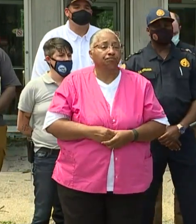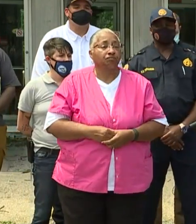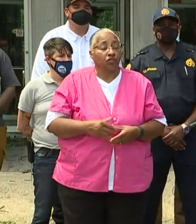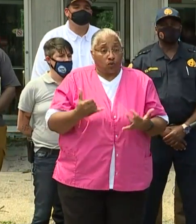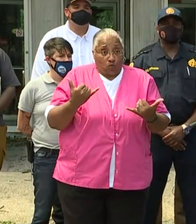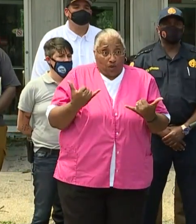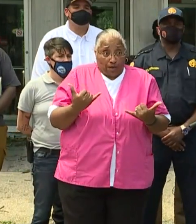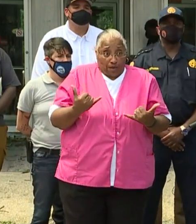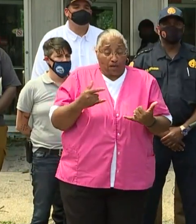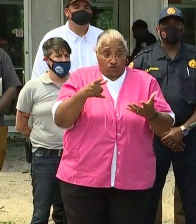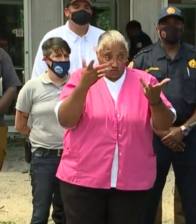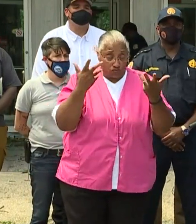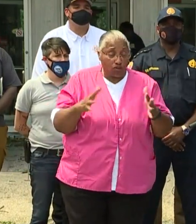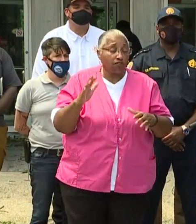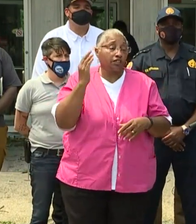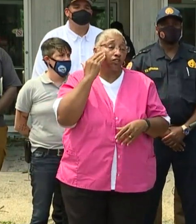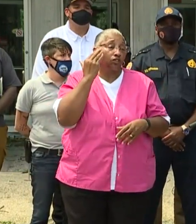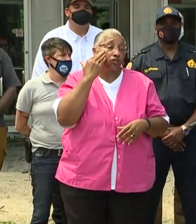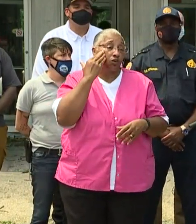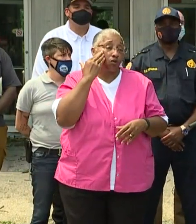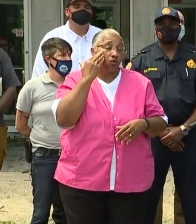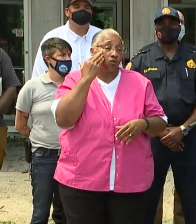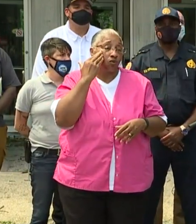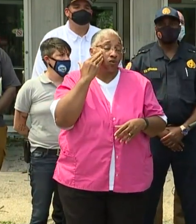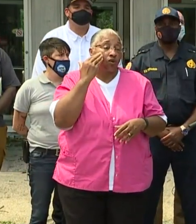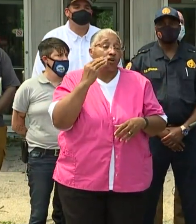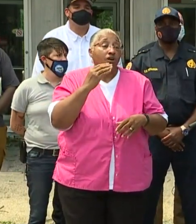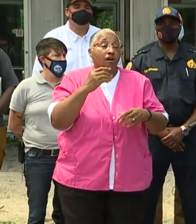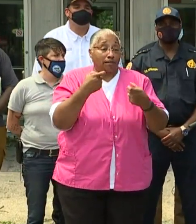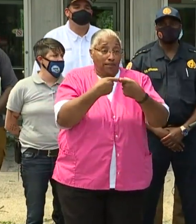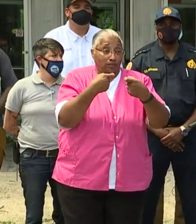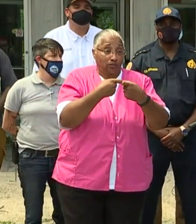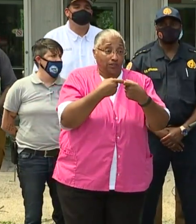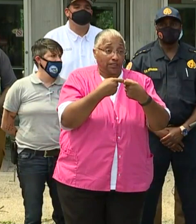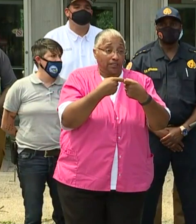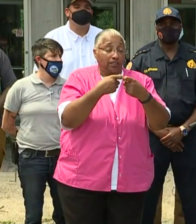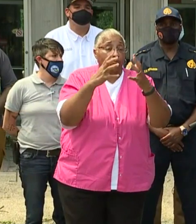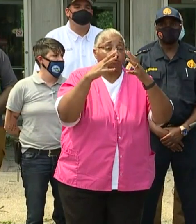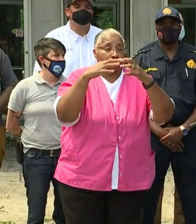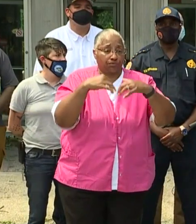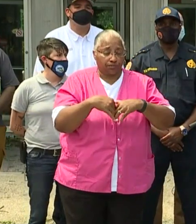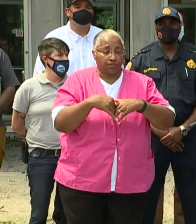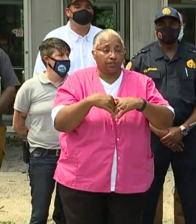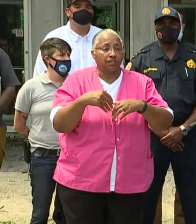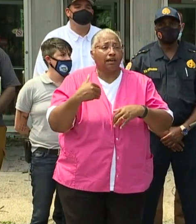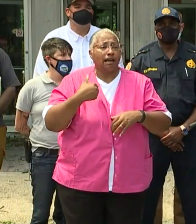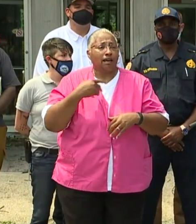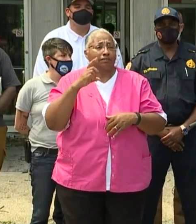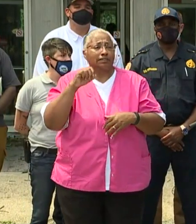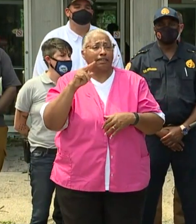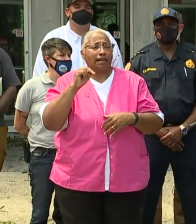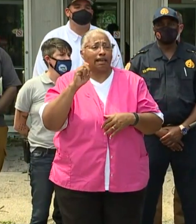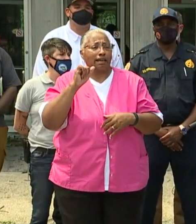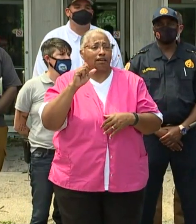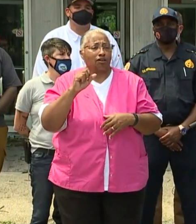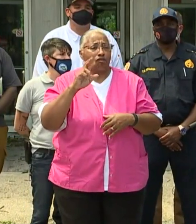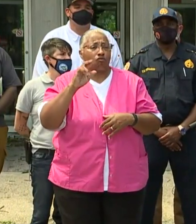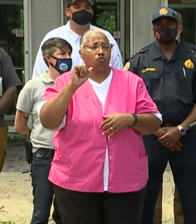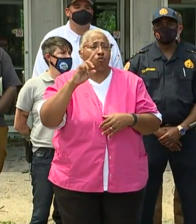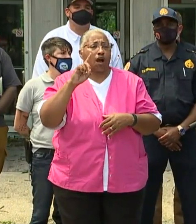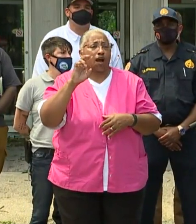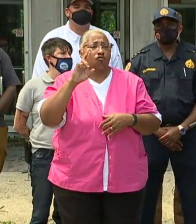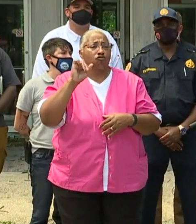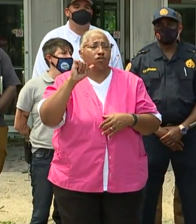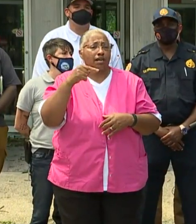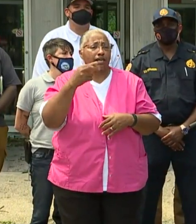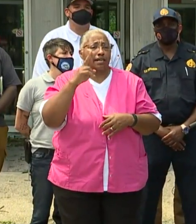Currently, as you know, we lost power citywide. We have Ms. Deanna Rodriguez, the CEO of Entergy, who will